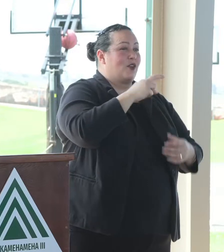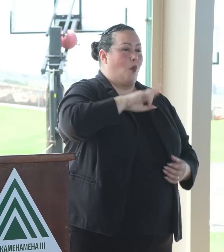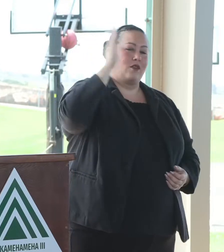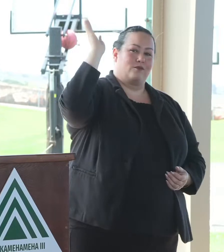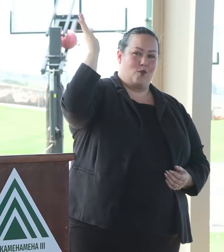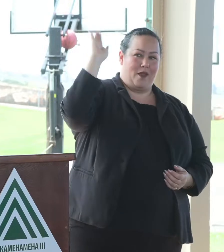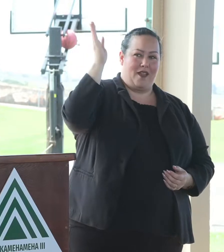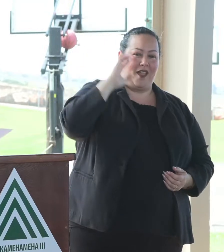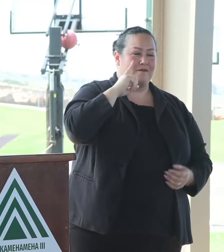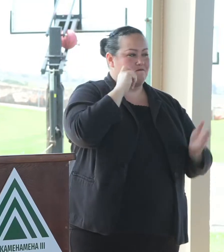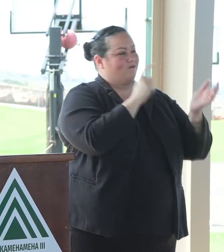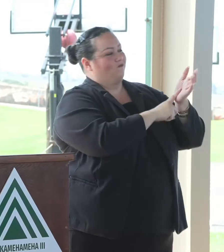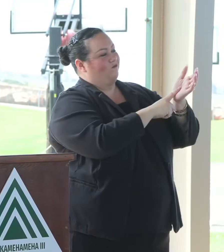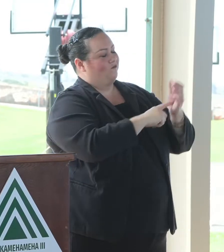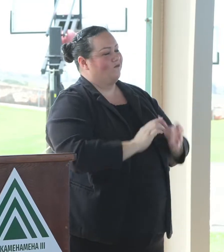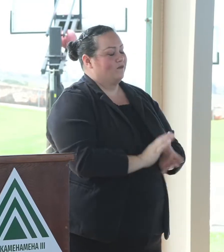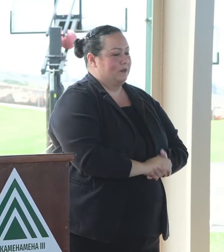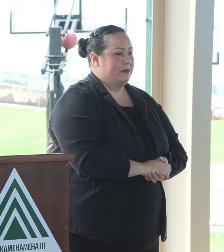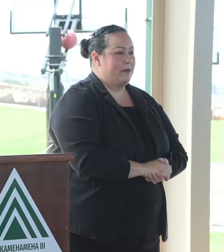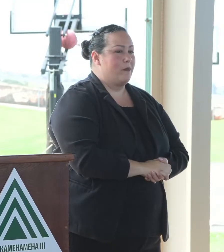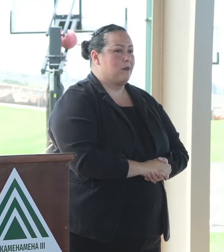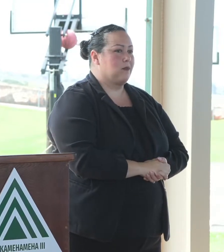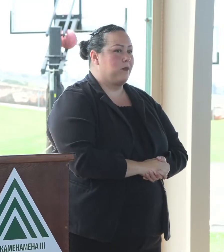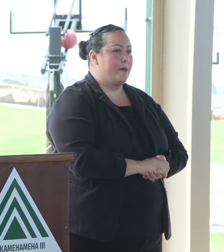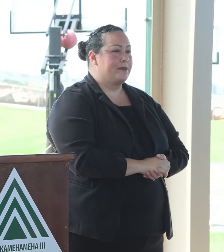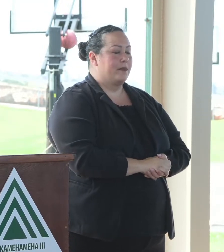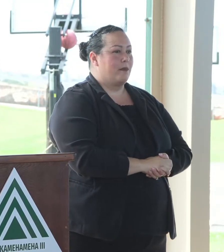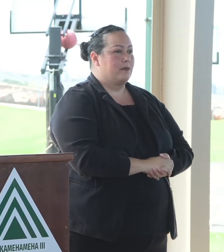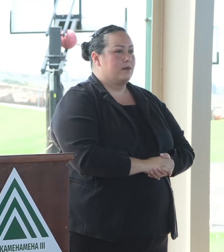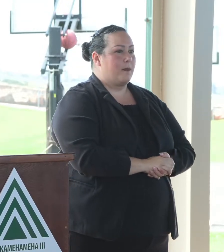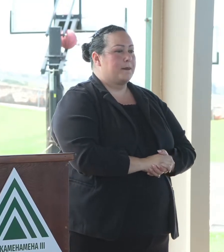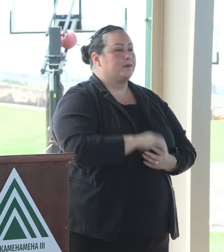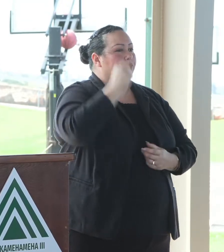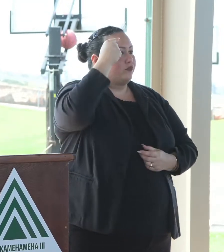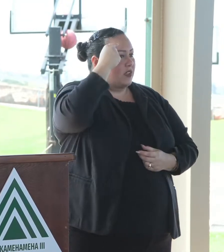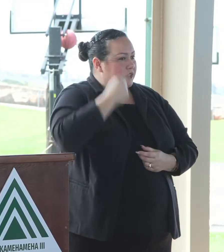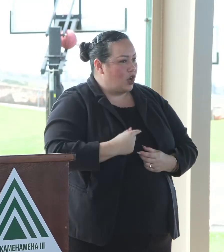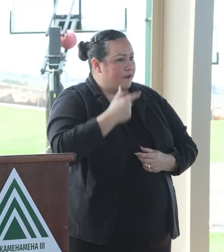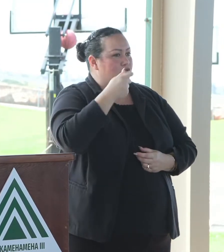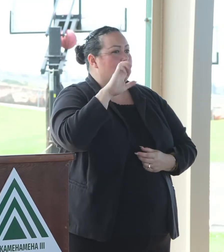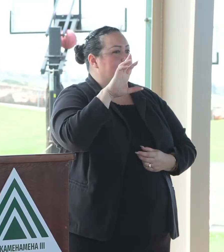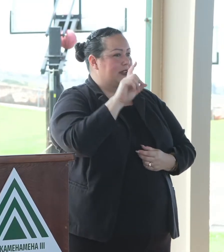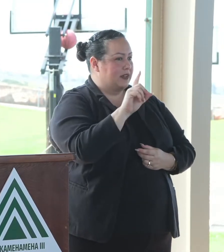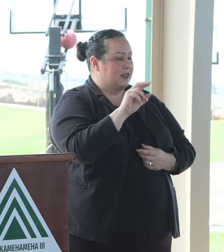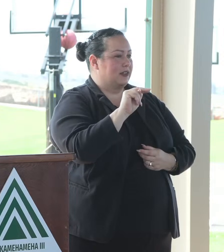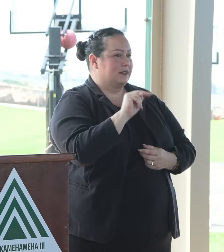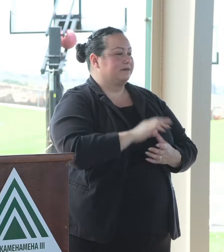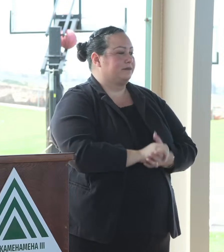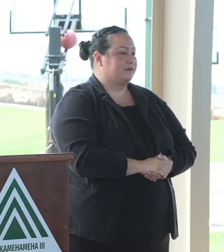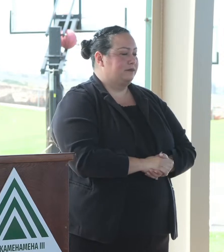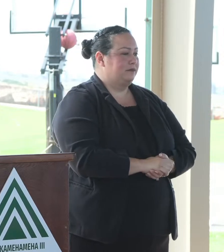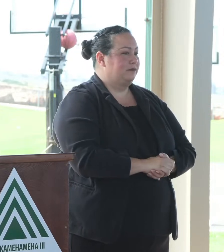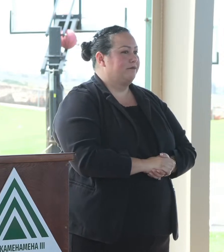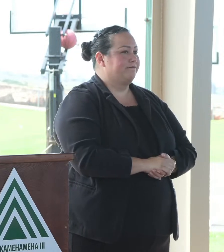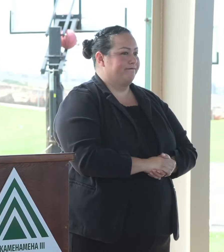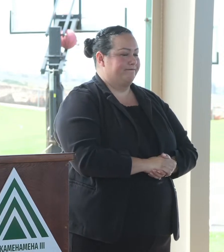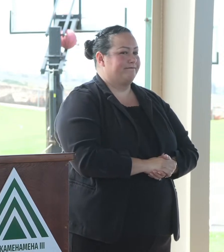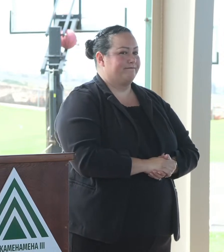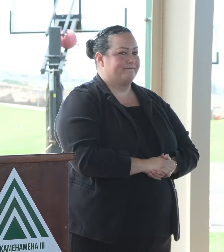be recognized. Speaking this morning, we'll have Josh Green, MD, Governor of the State of